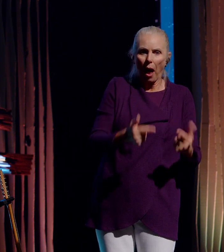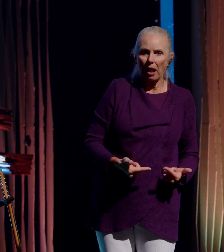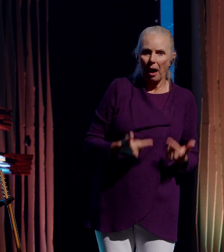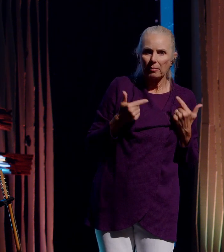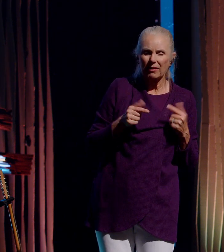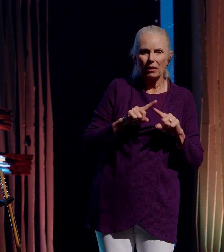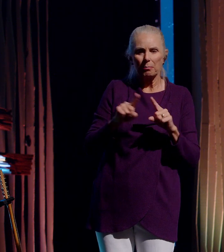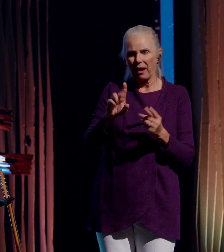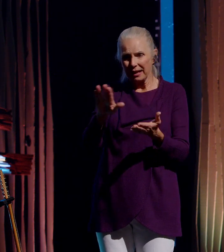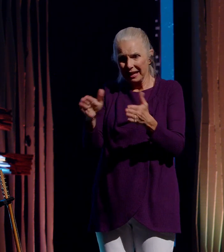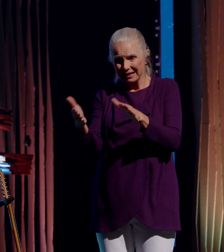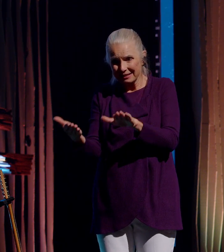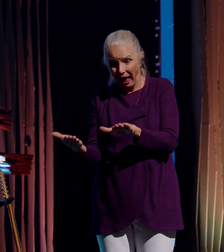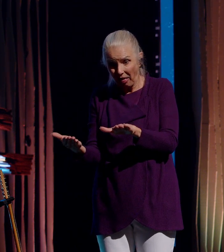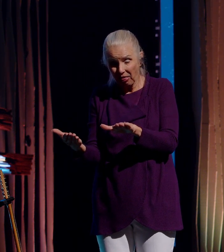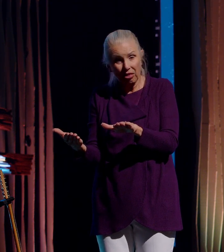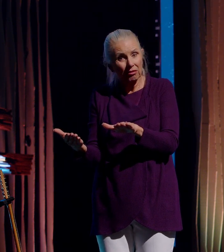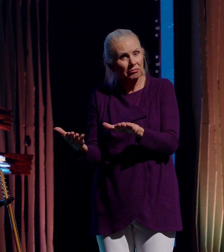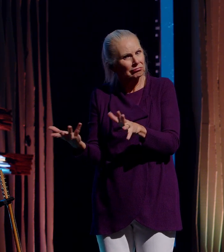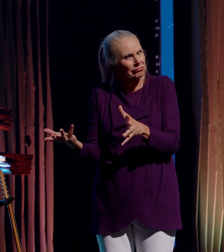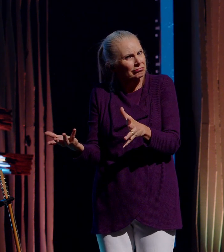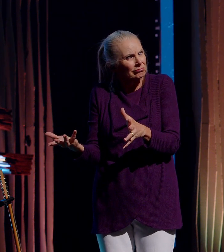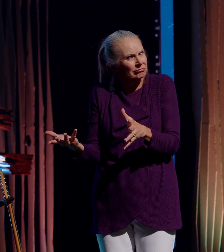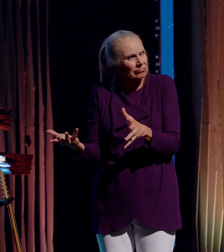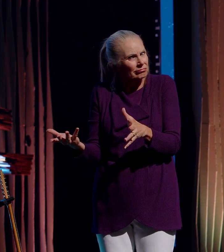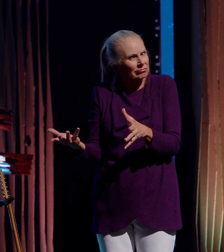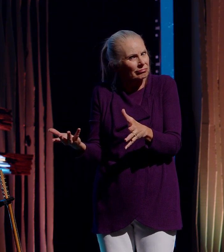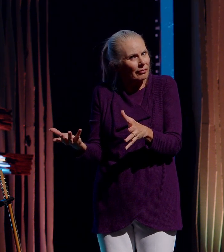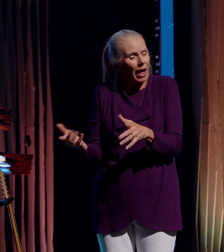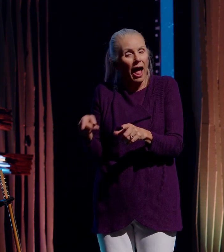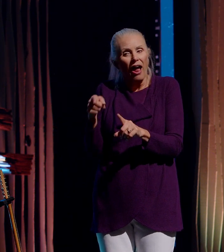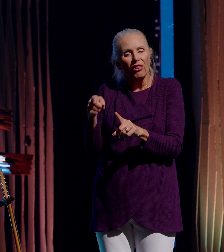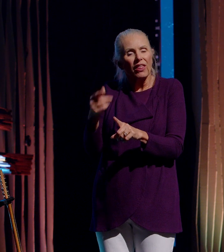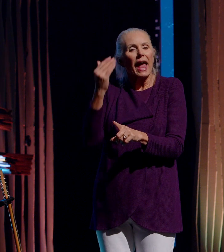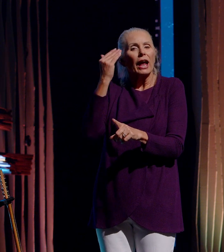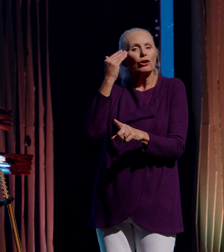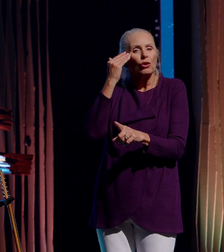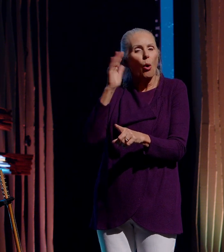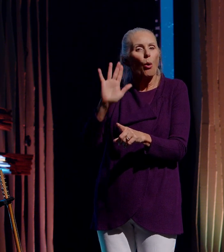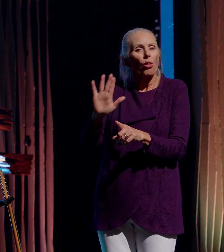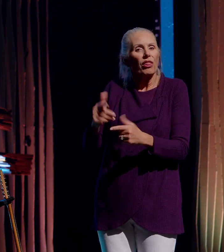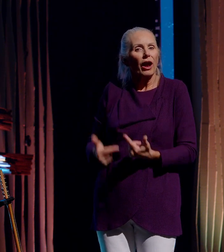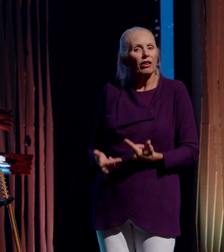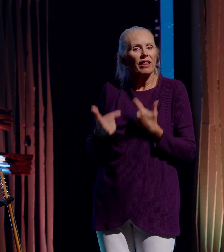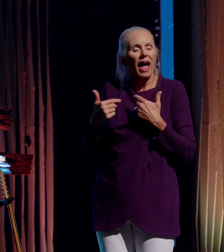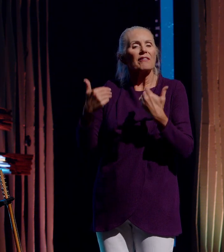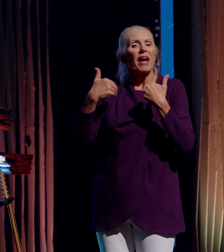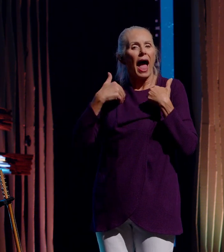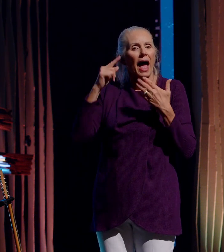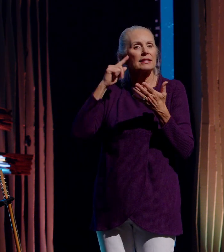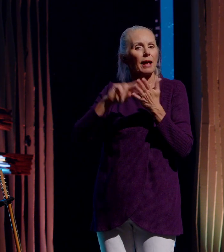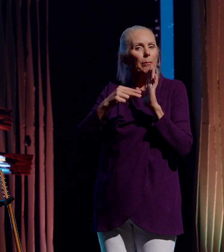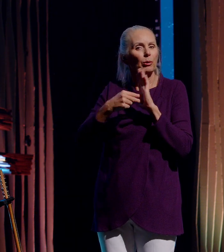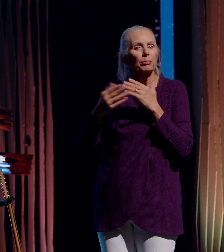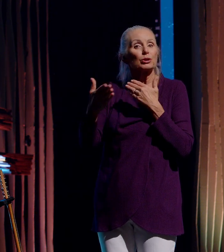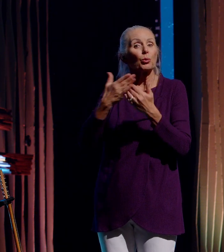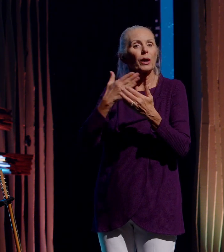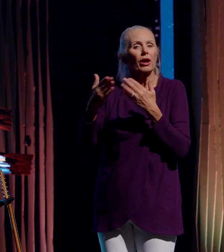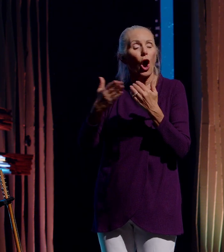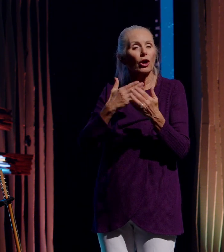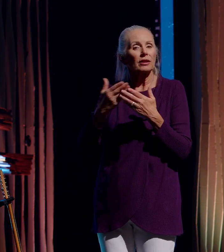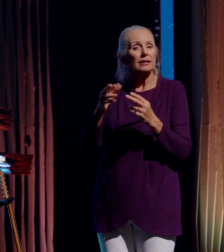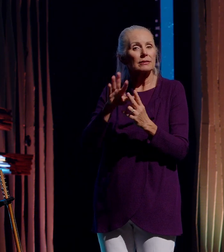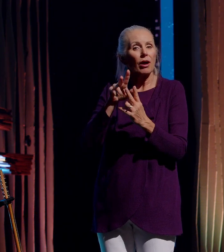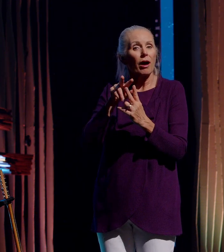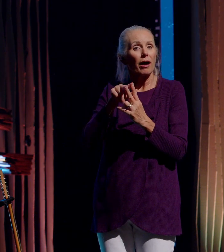I think the answer we find is that because they know that they're valued by the Lord and their life has purpose regardless.